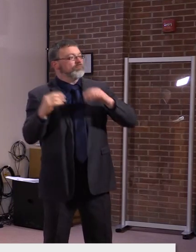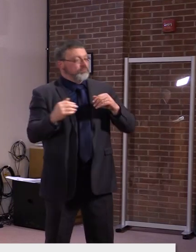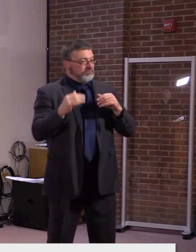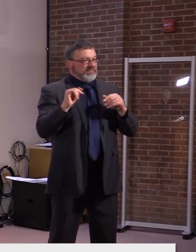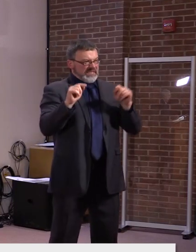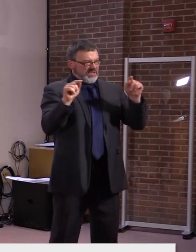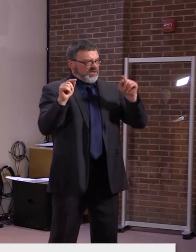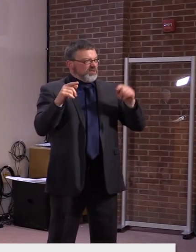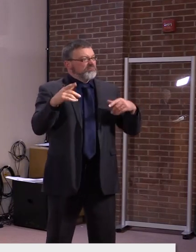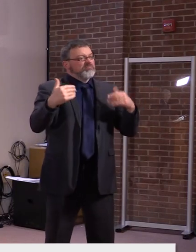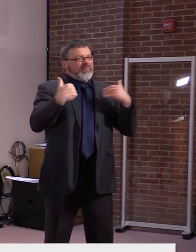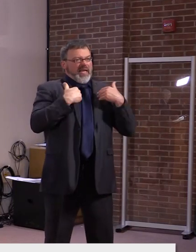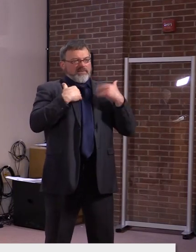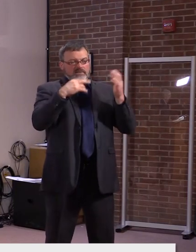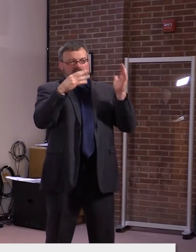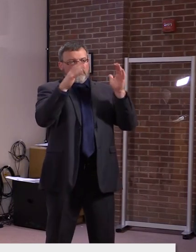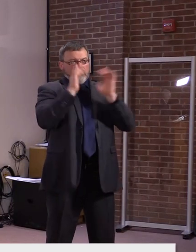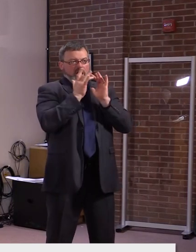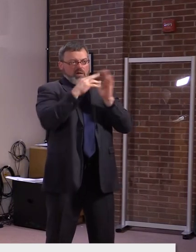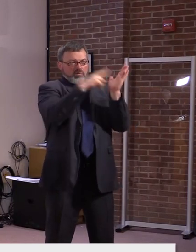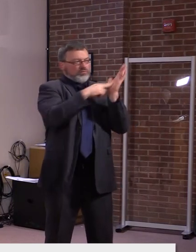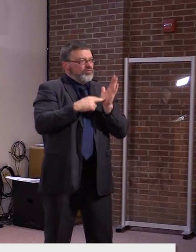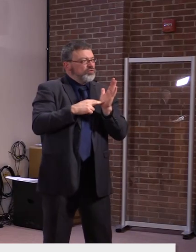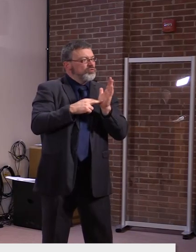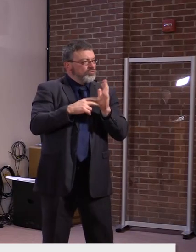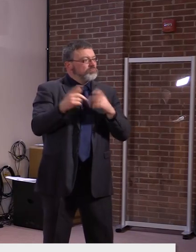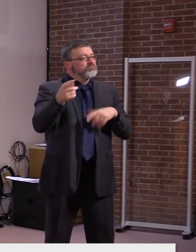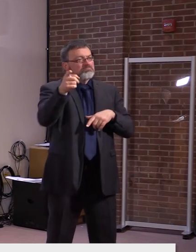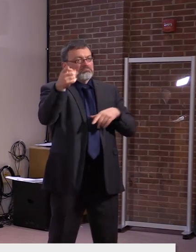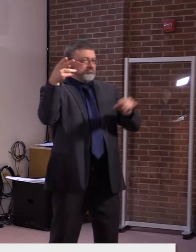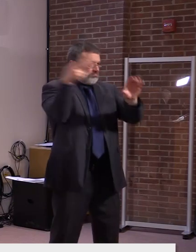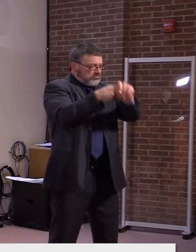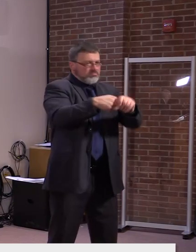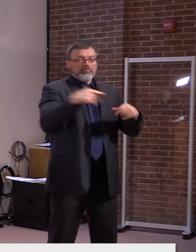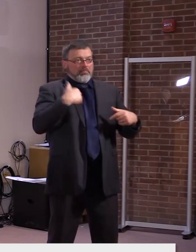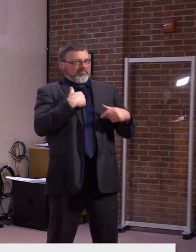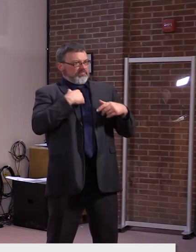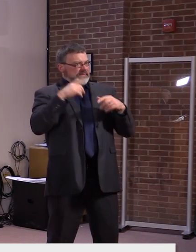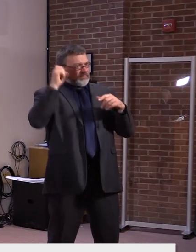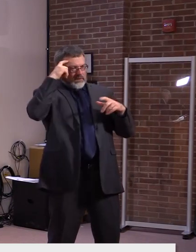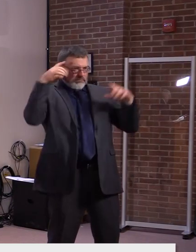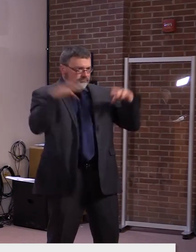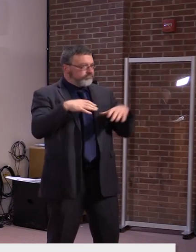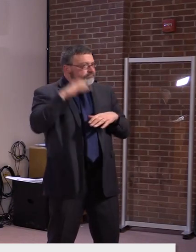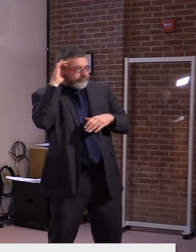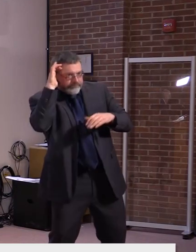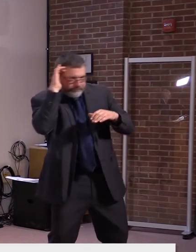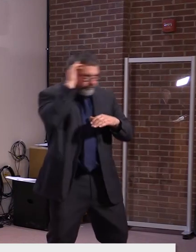two sessions to tell your story. You can sign up online to participate at